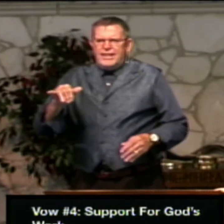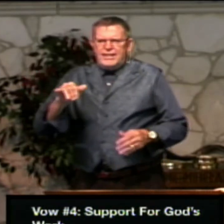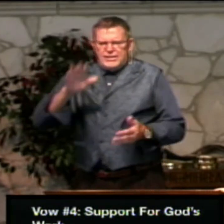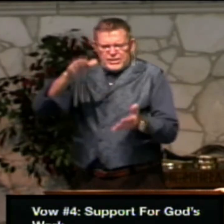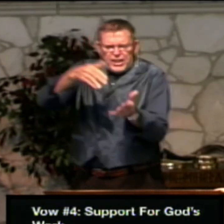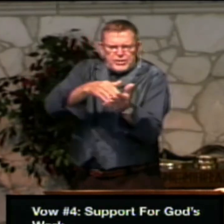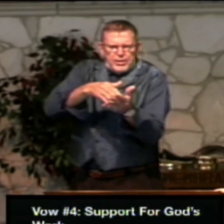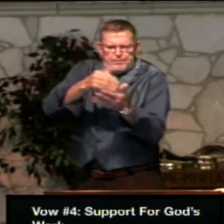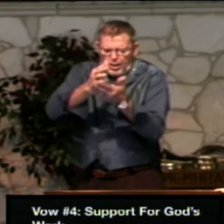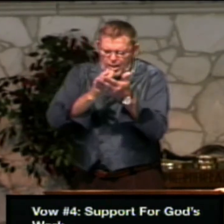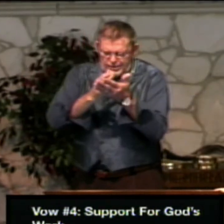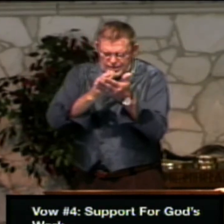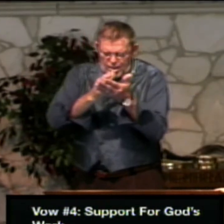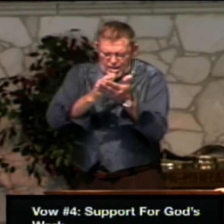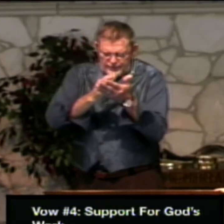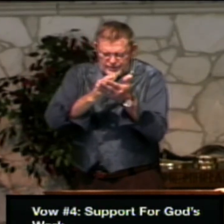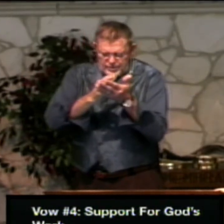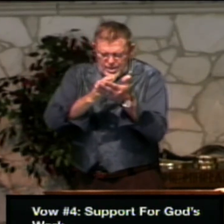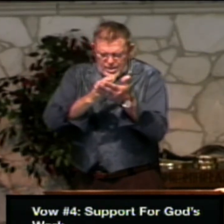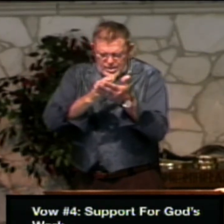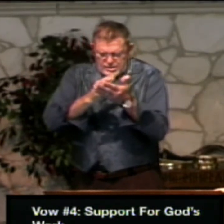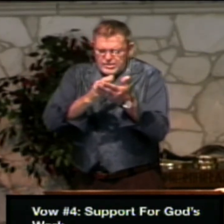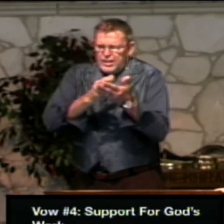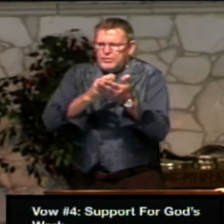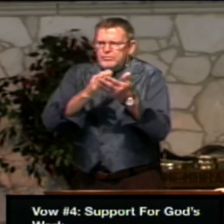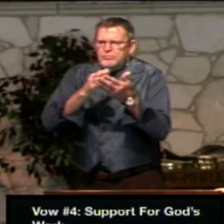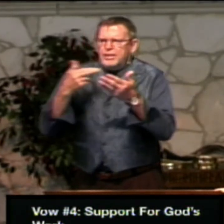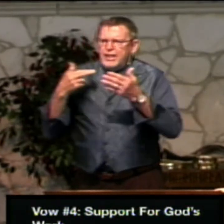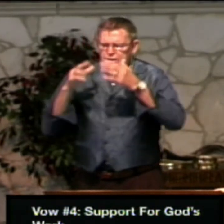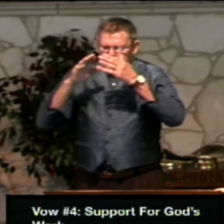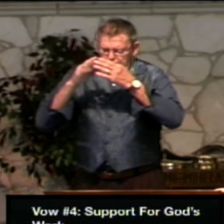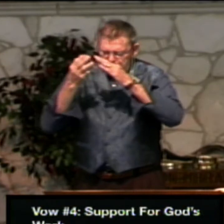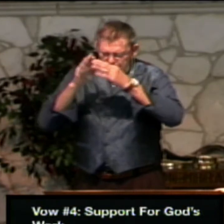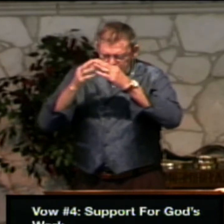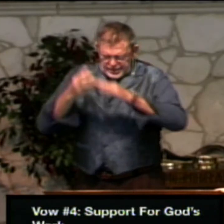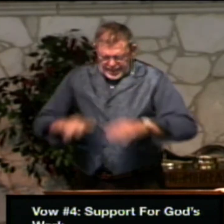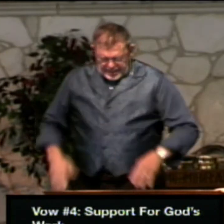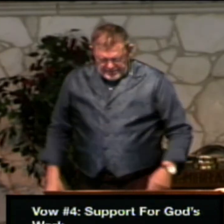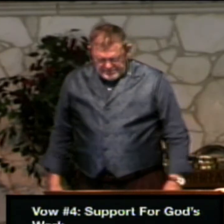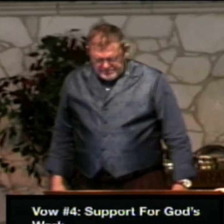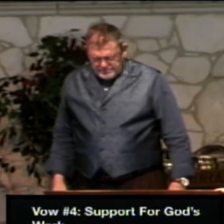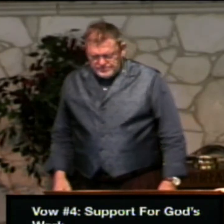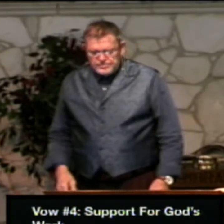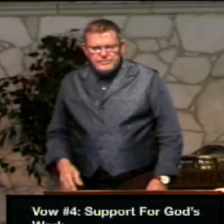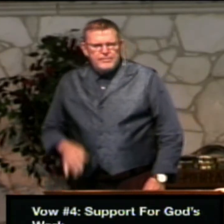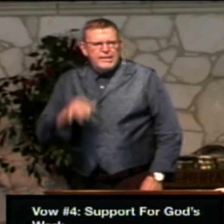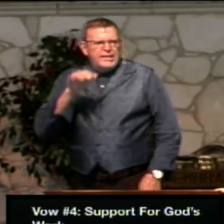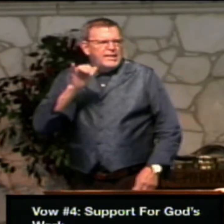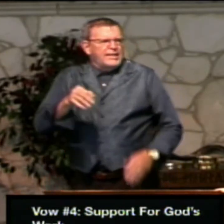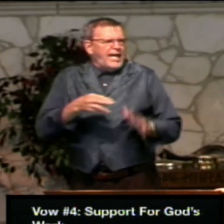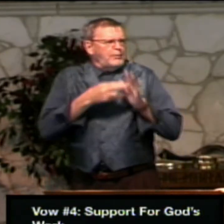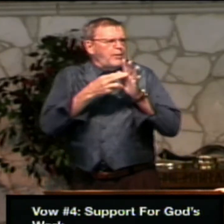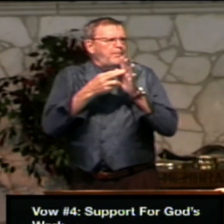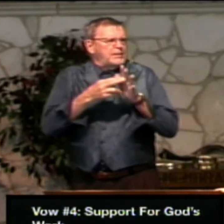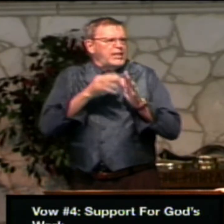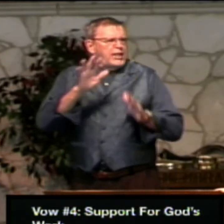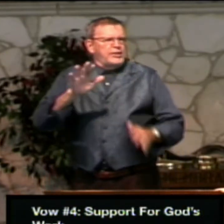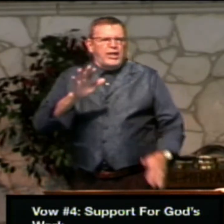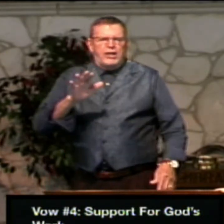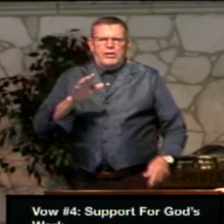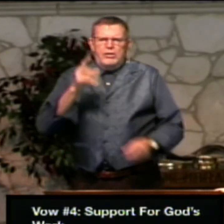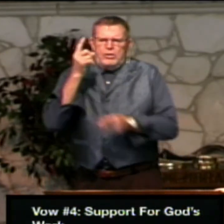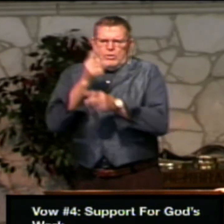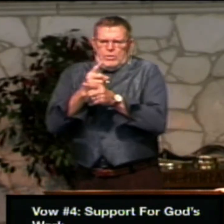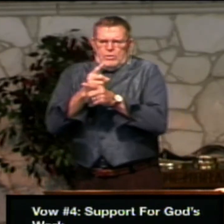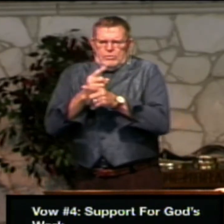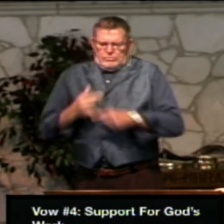was the center part, the heart of the religious community. That represented